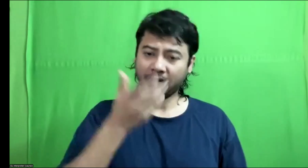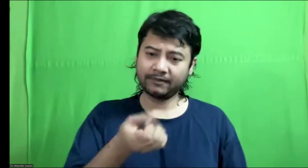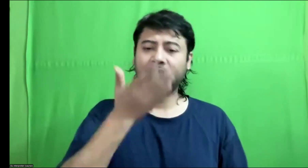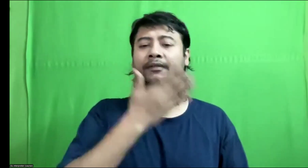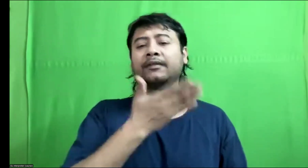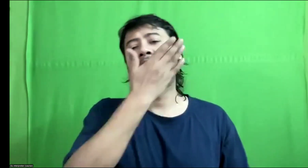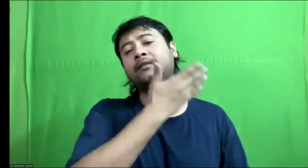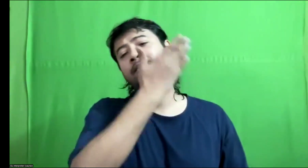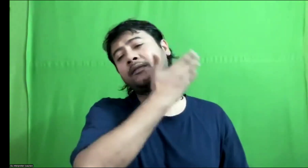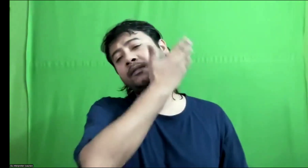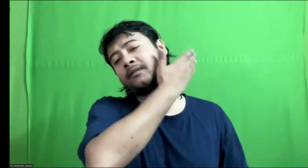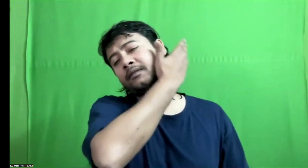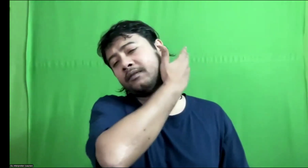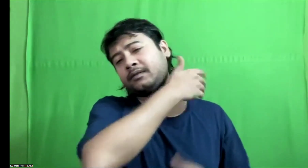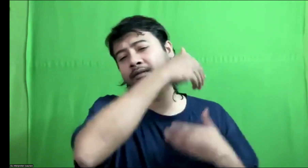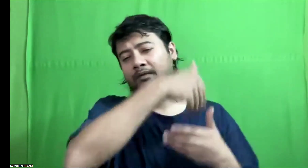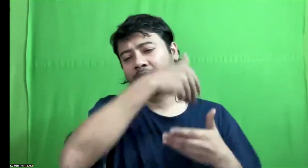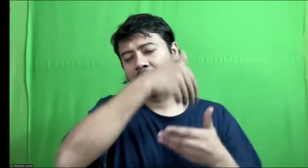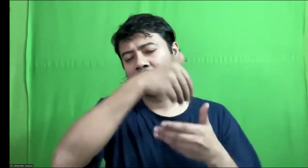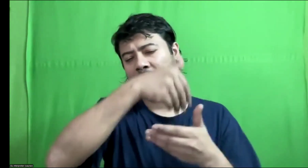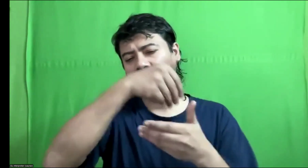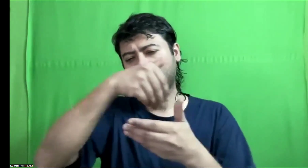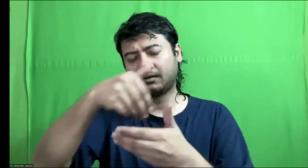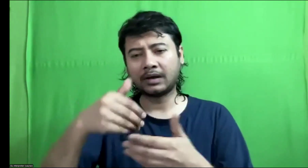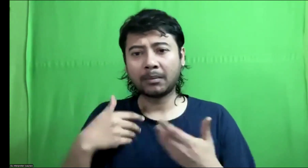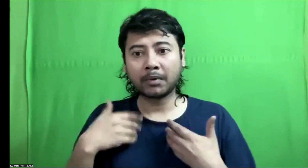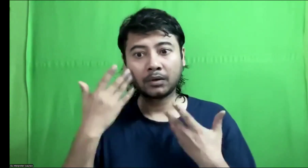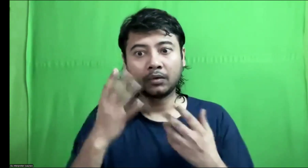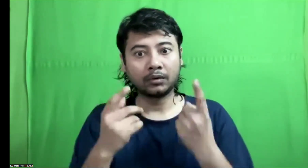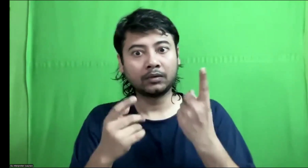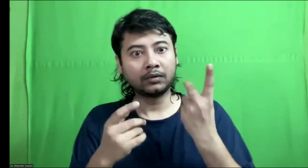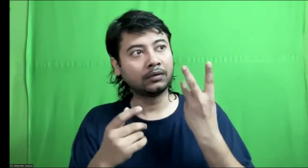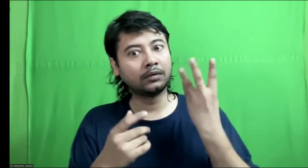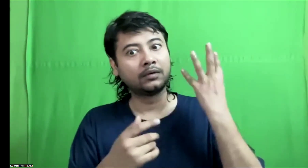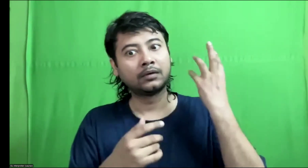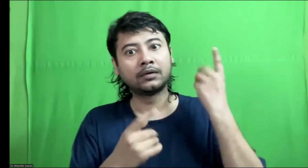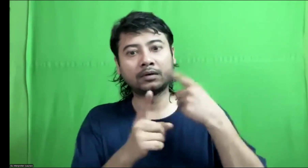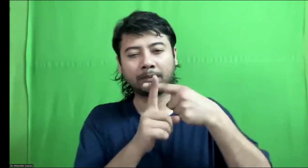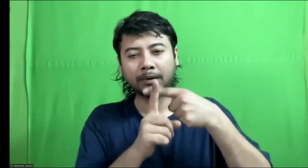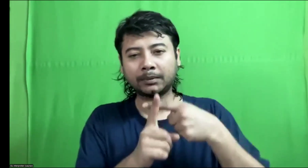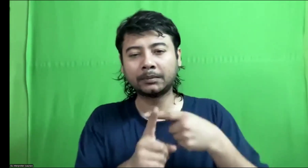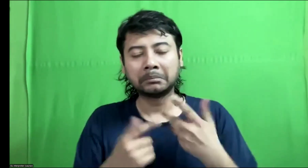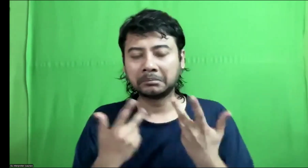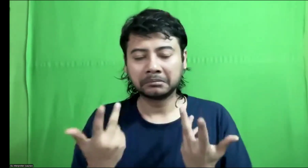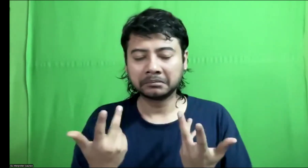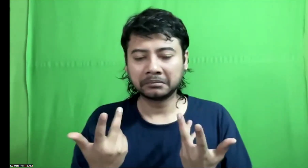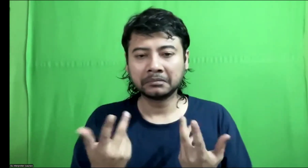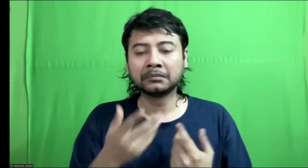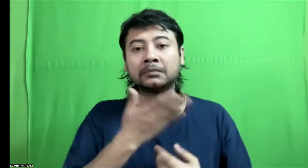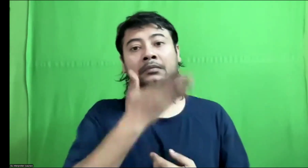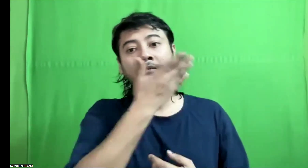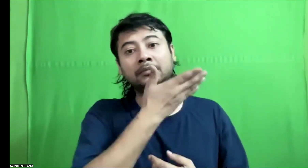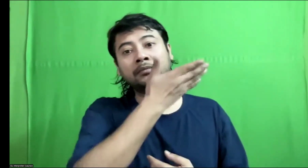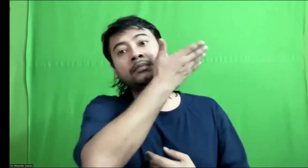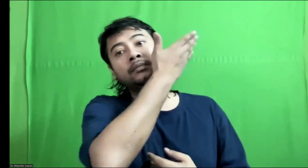That counting also, we don't even know how many times we have taken the birth. And in those births, we have done so much of